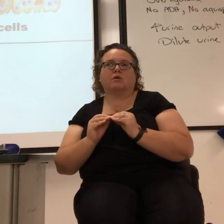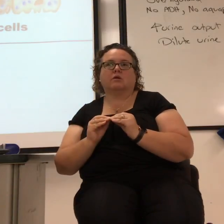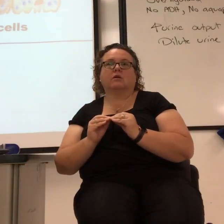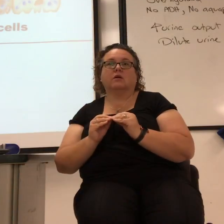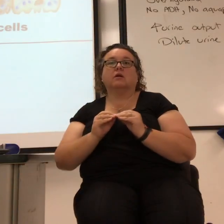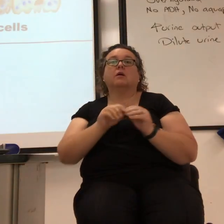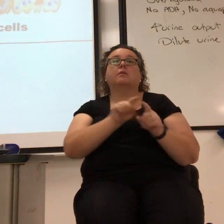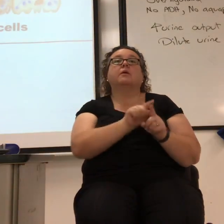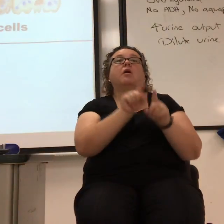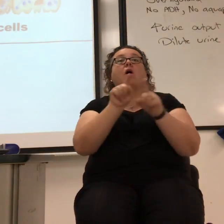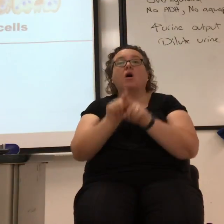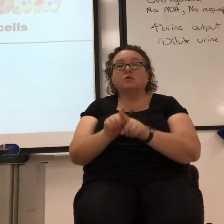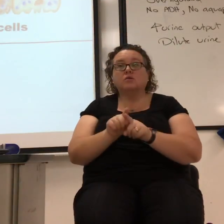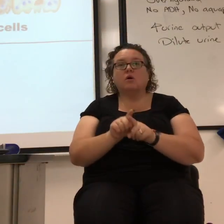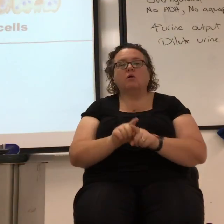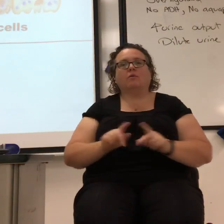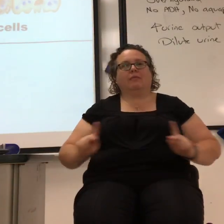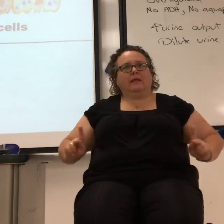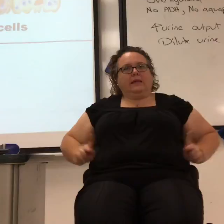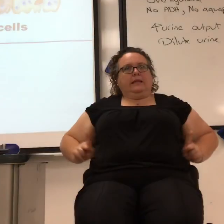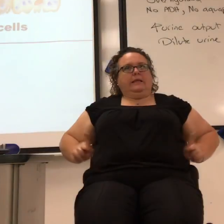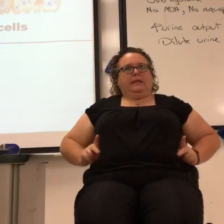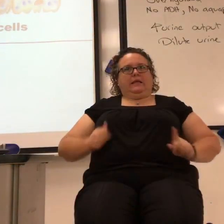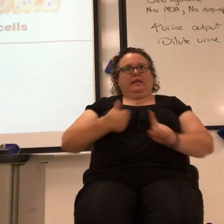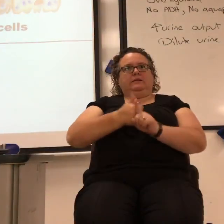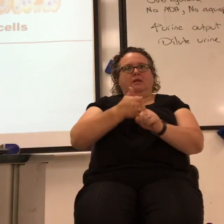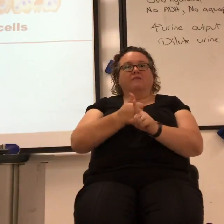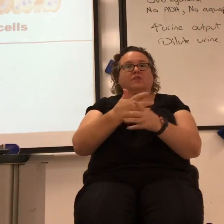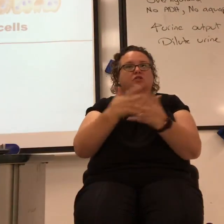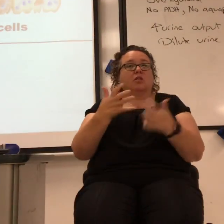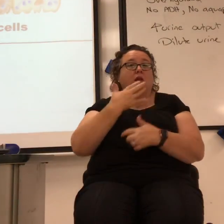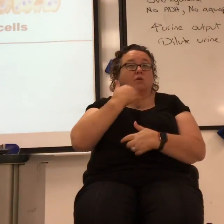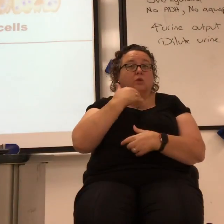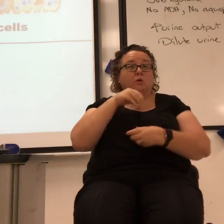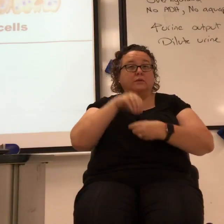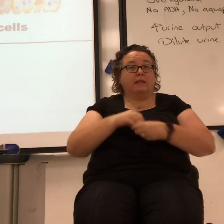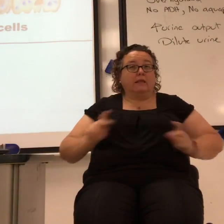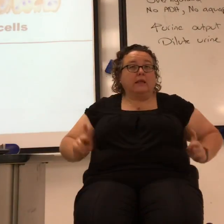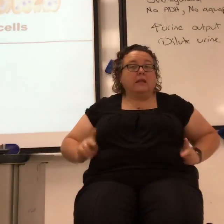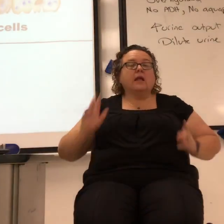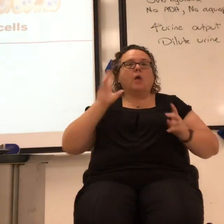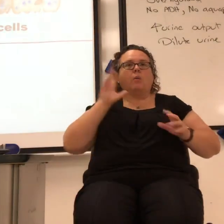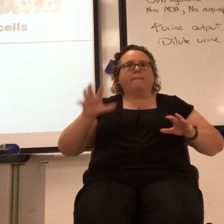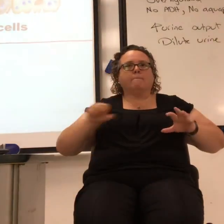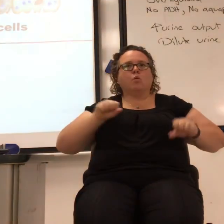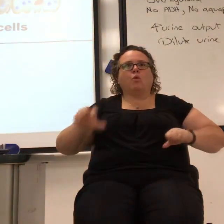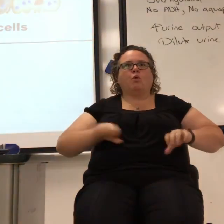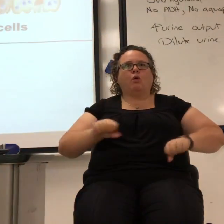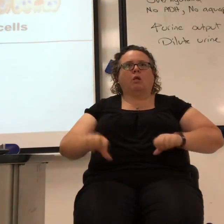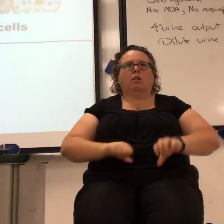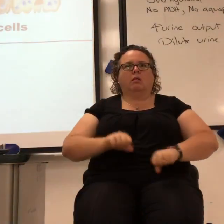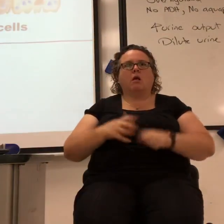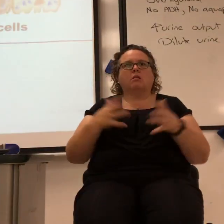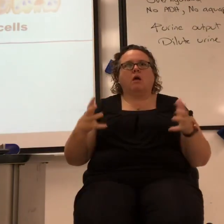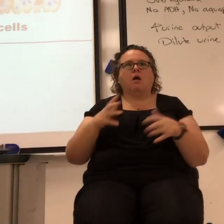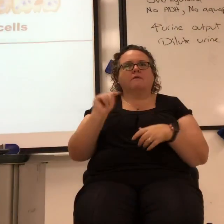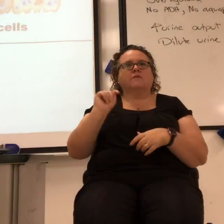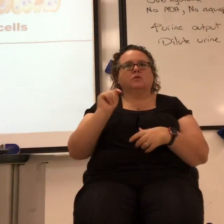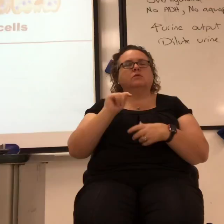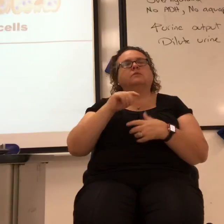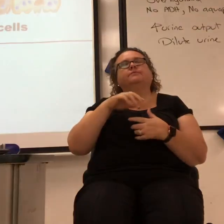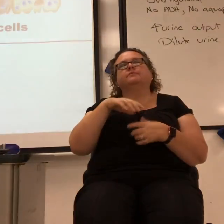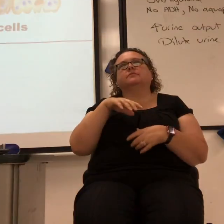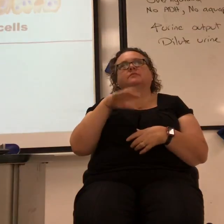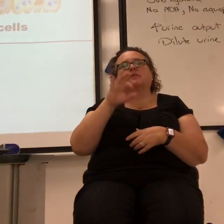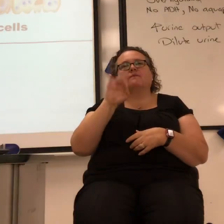it also, in the kidney, if there's a lot of glucose, it'll pull a lot of fluids into the filtrate